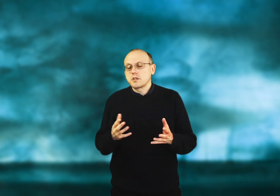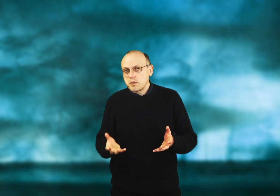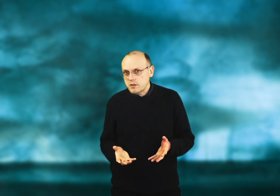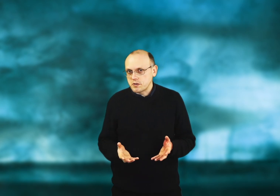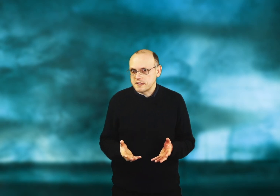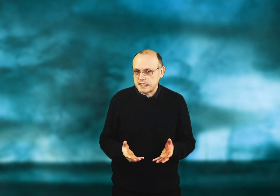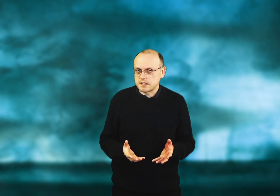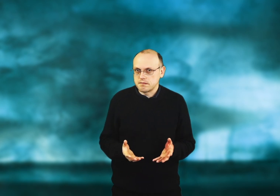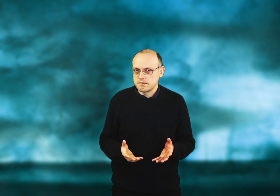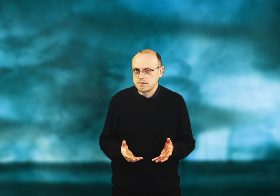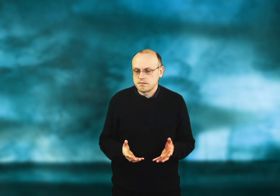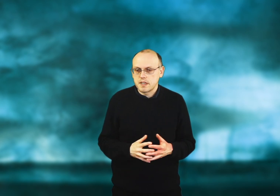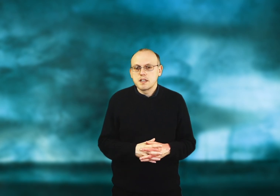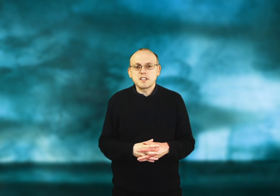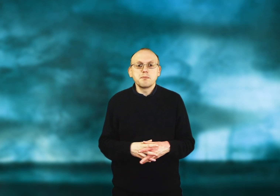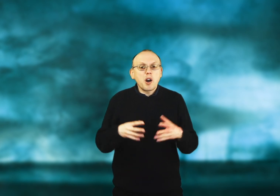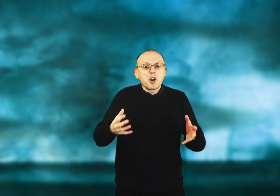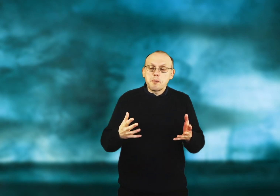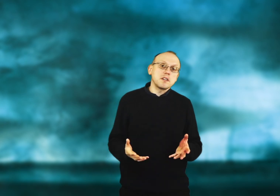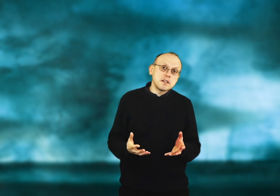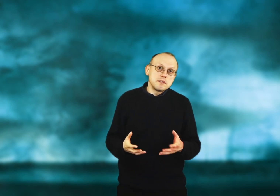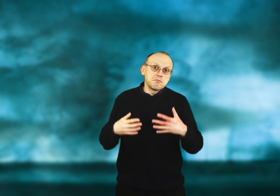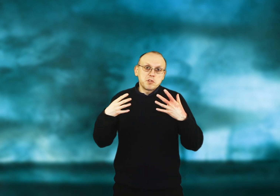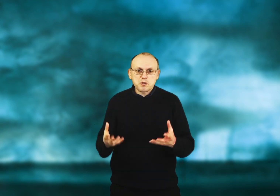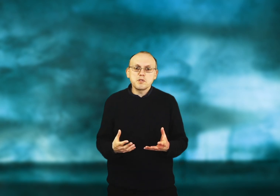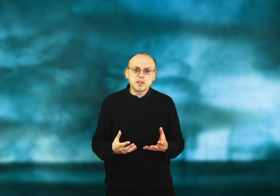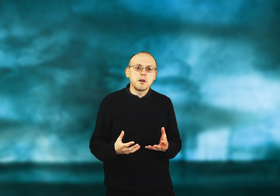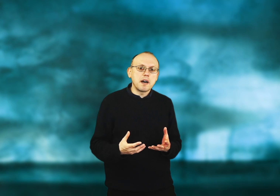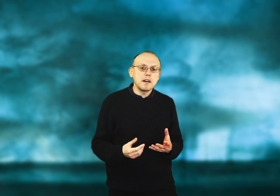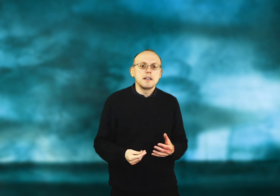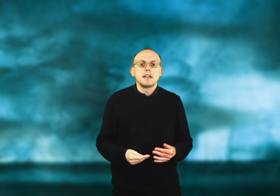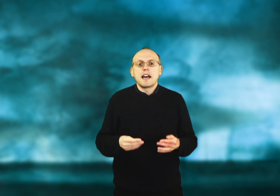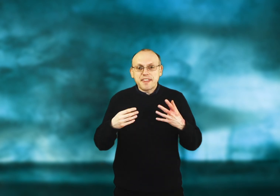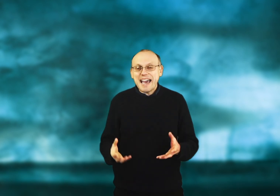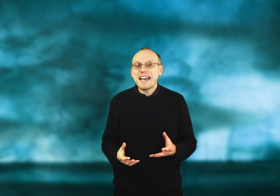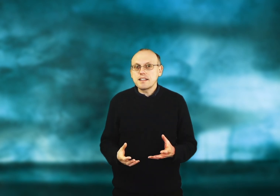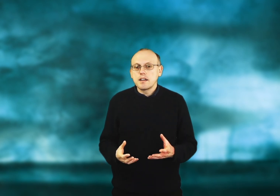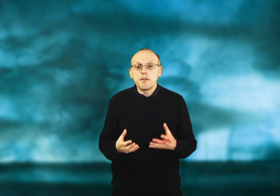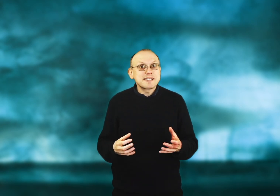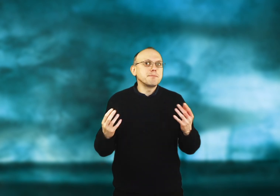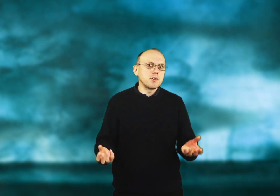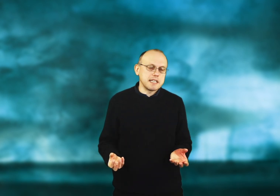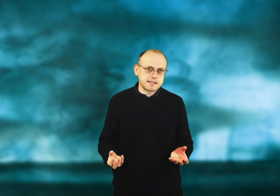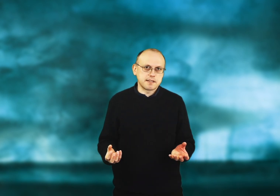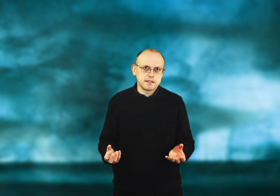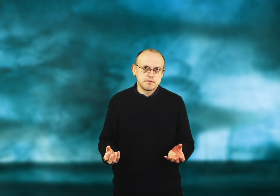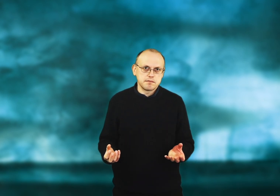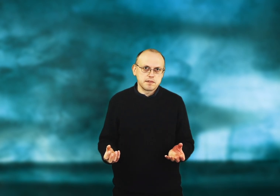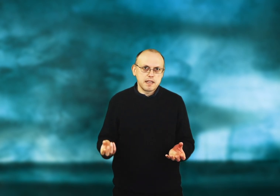don't use it. So it's more common not to use a comma at the end of a simple list.